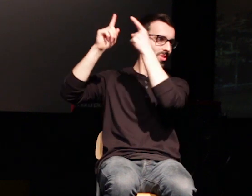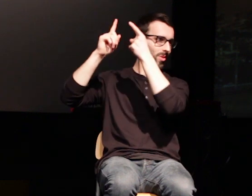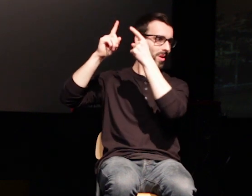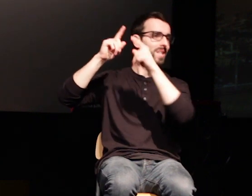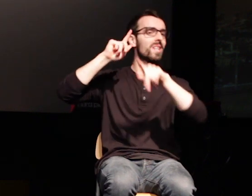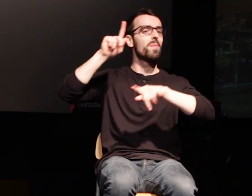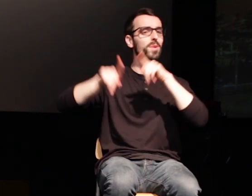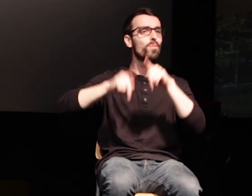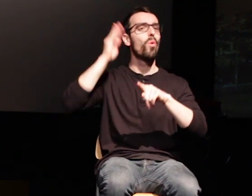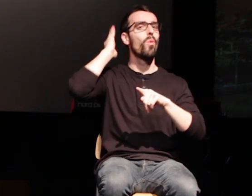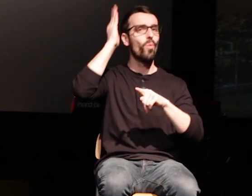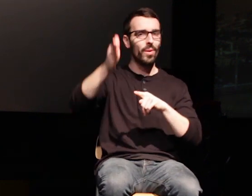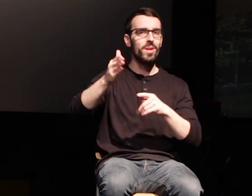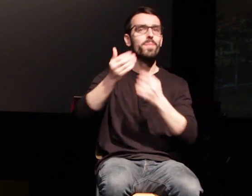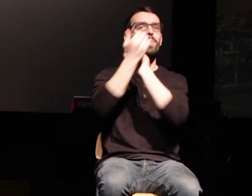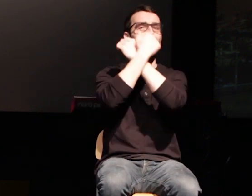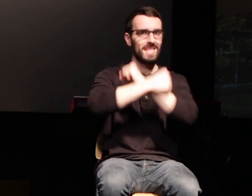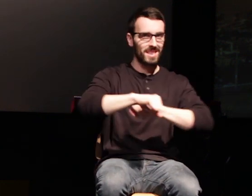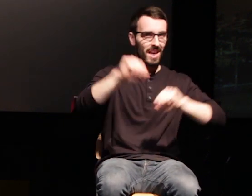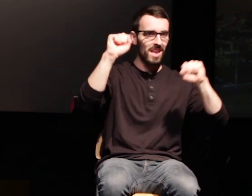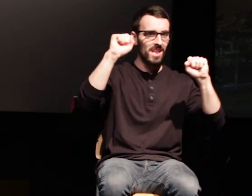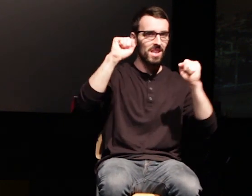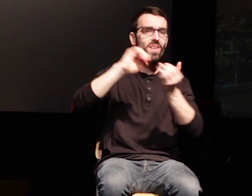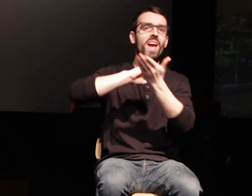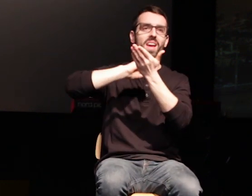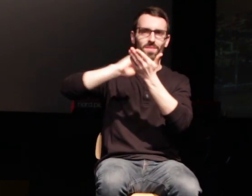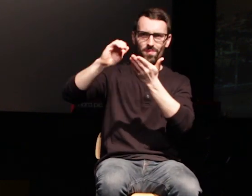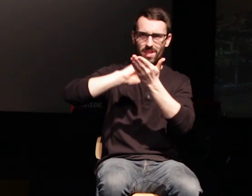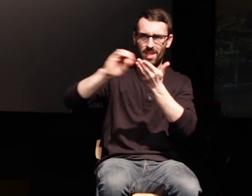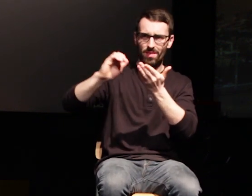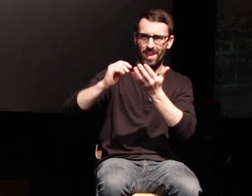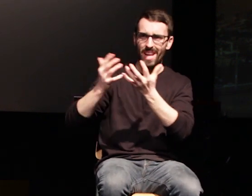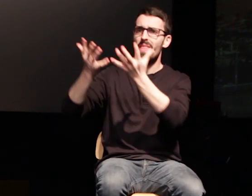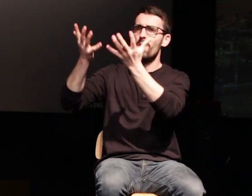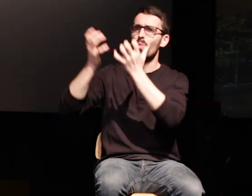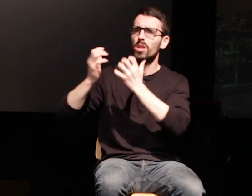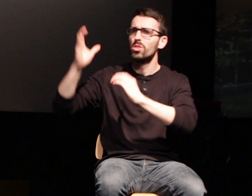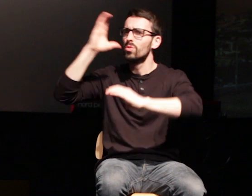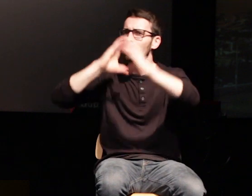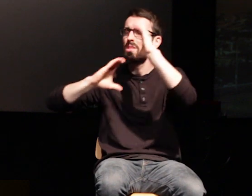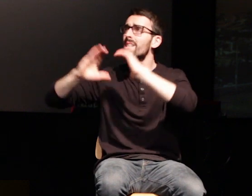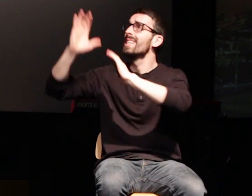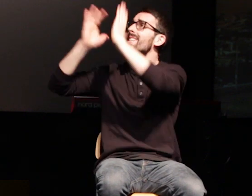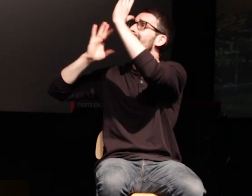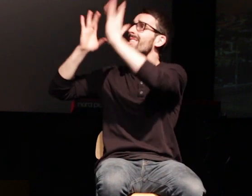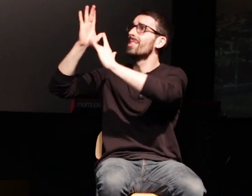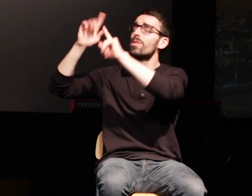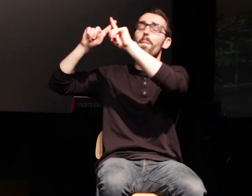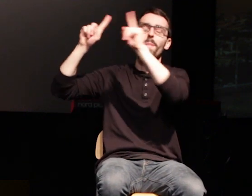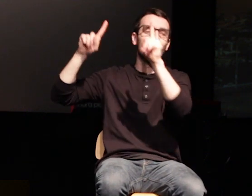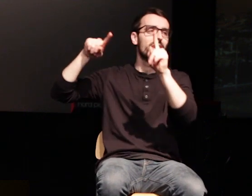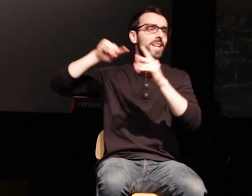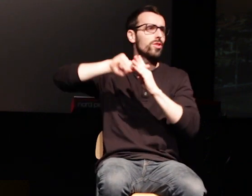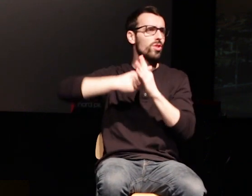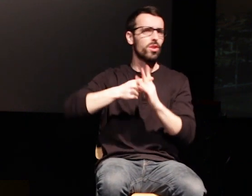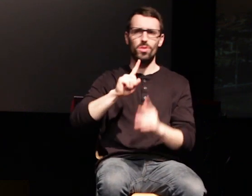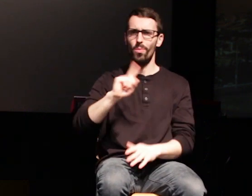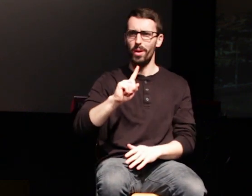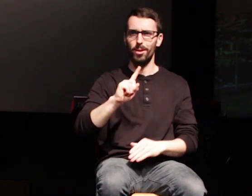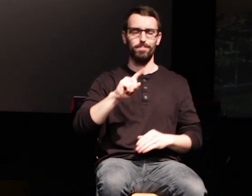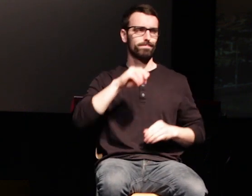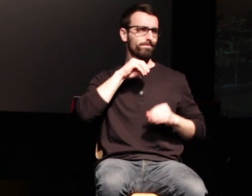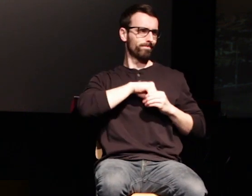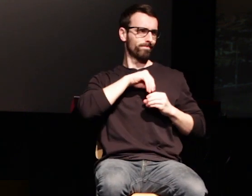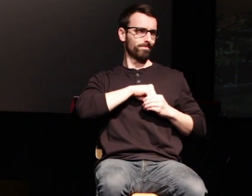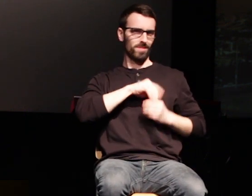they would be forgiven, that they would seek him. But it starts in their hearts. So let's unpack this one together. This is gonna